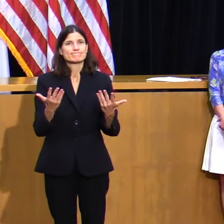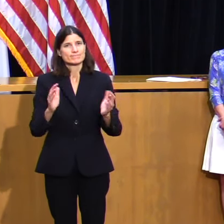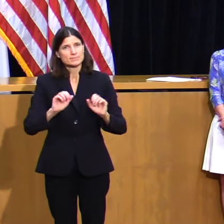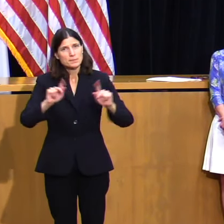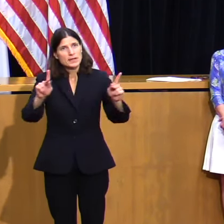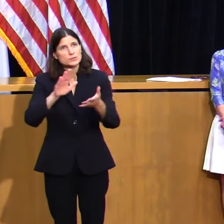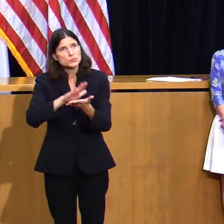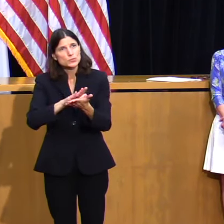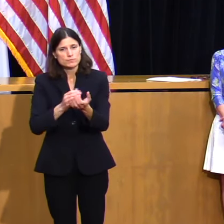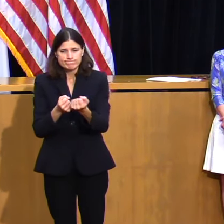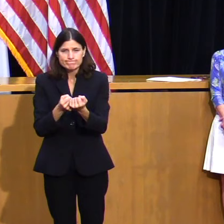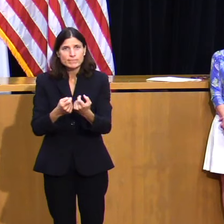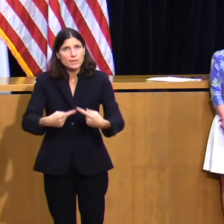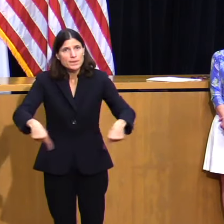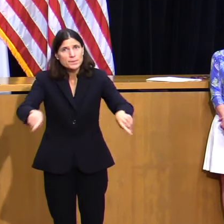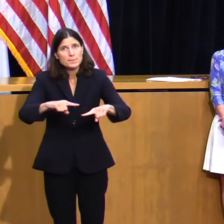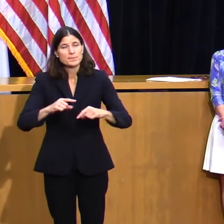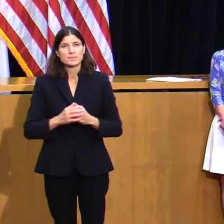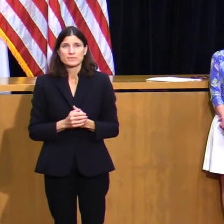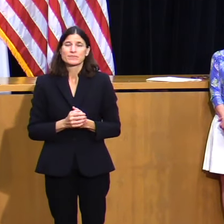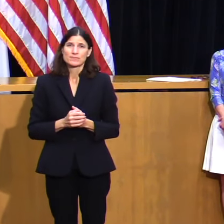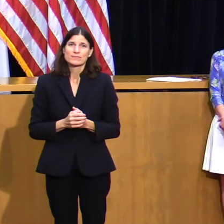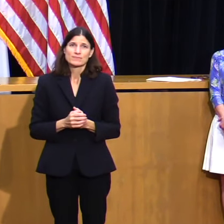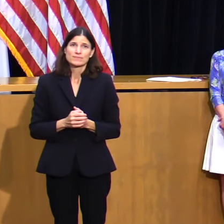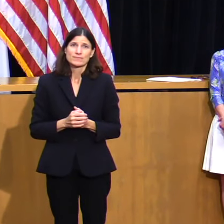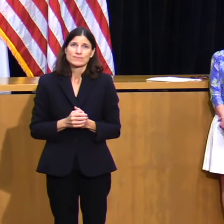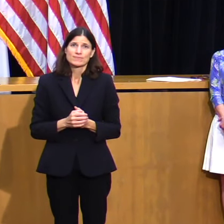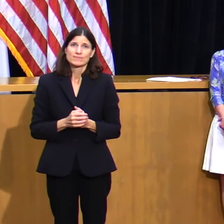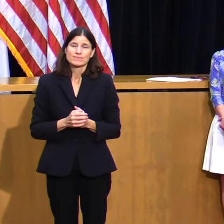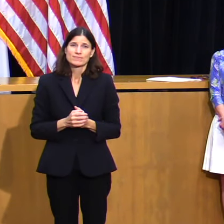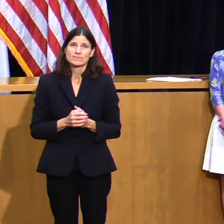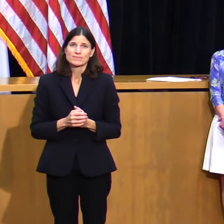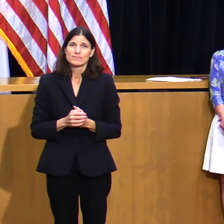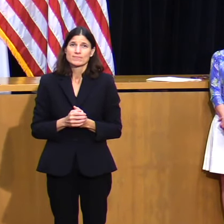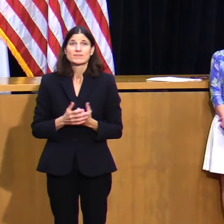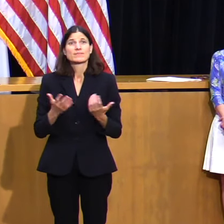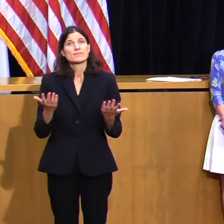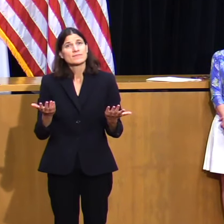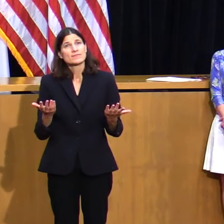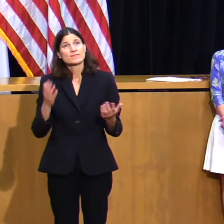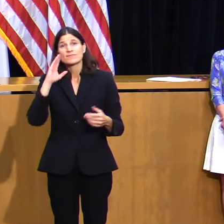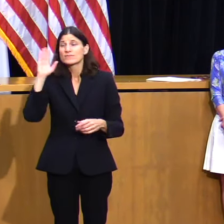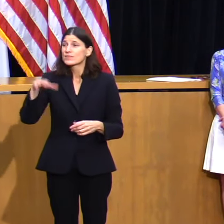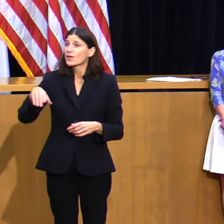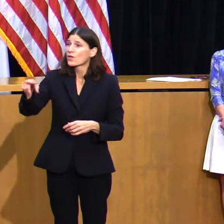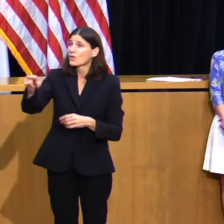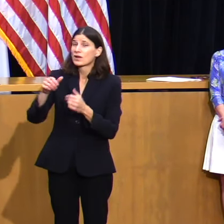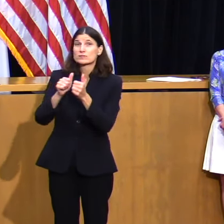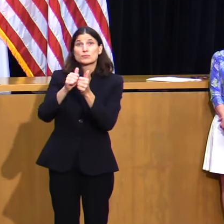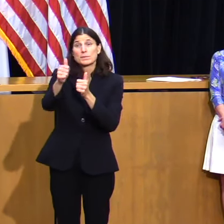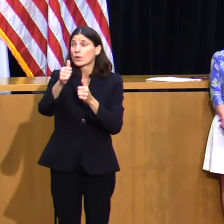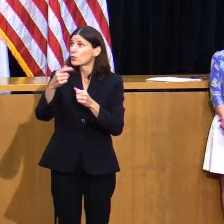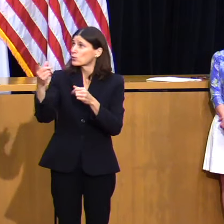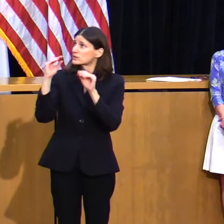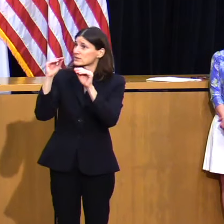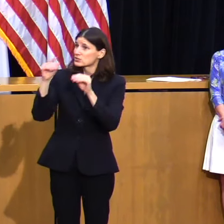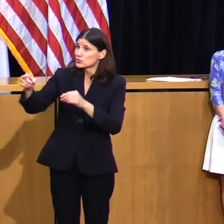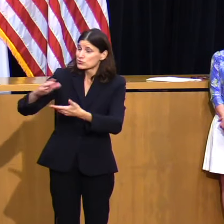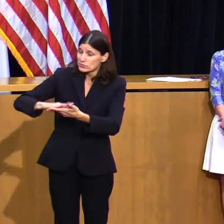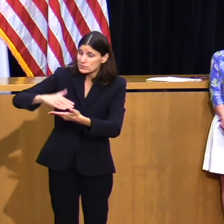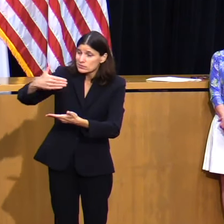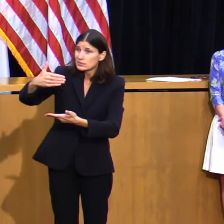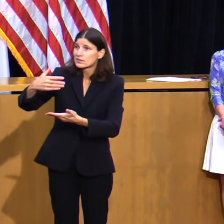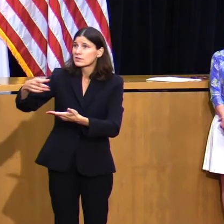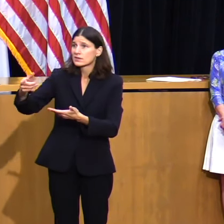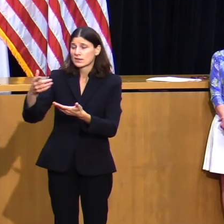this continued approach to remote learning, which in many cases last spring, I think everybody would agree was